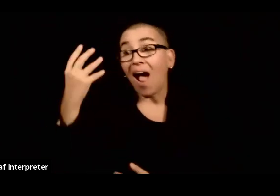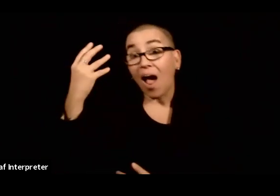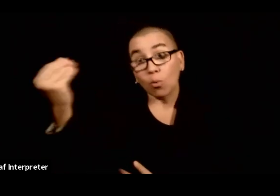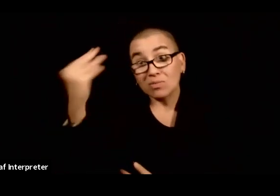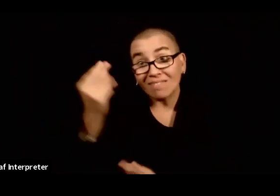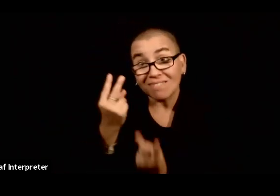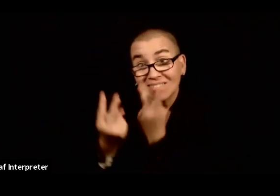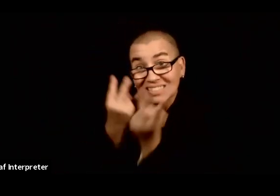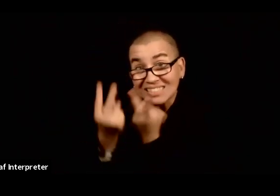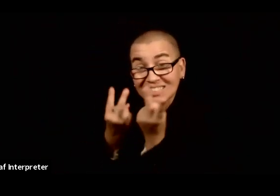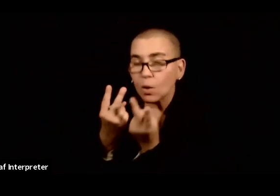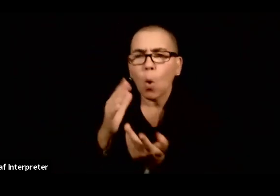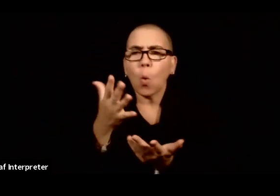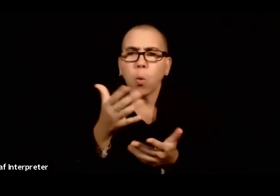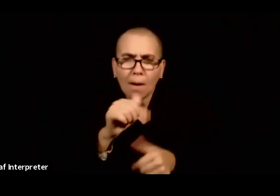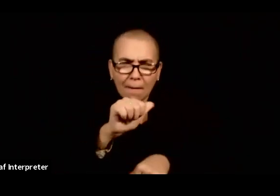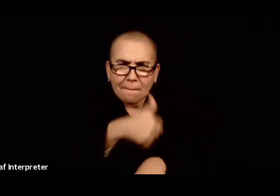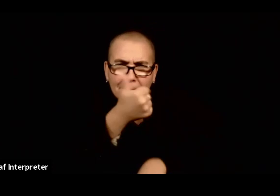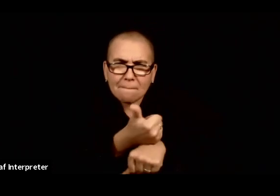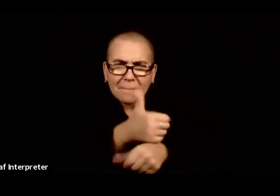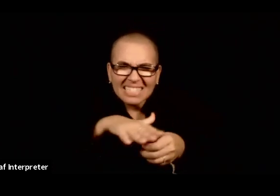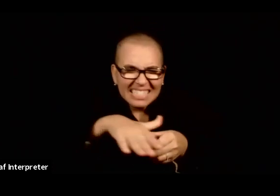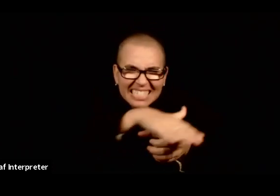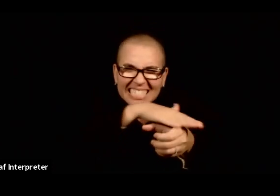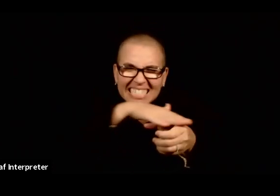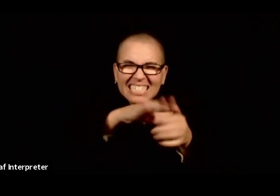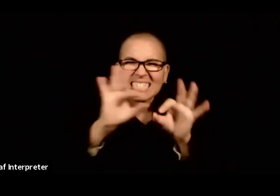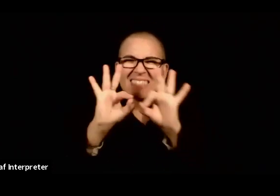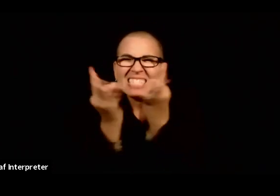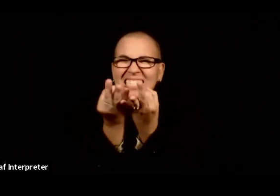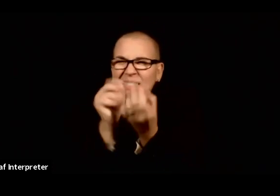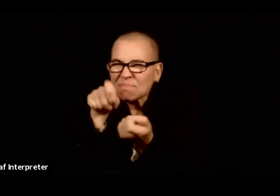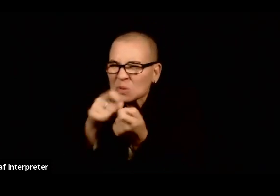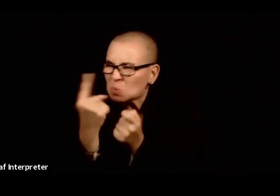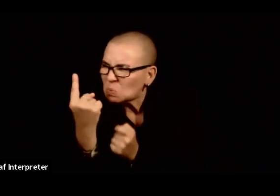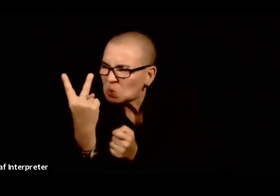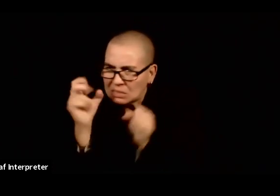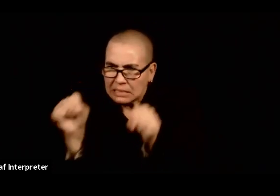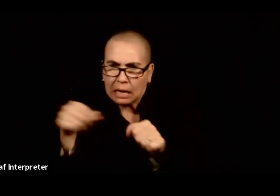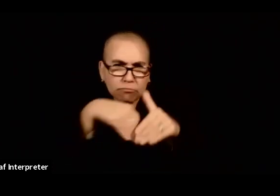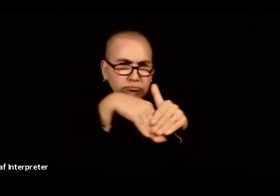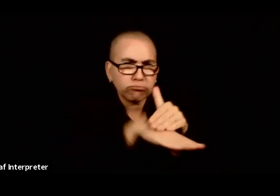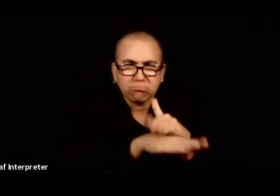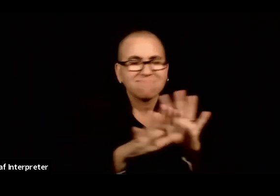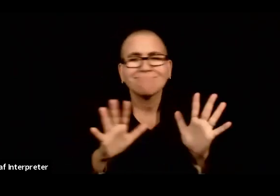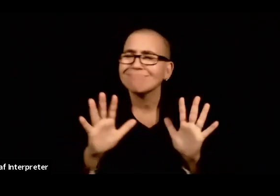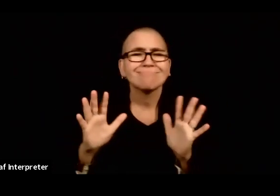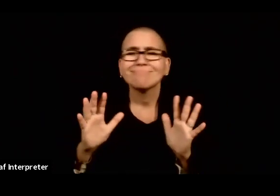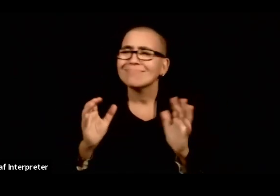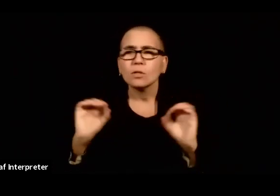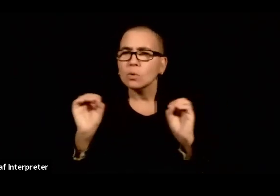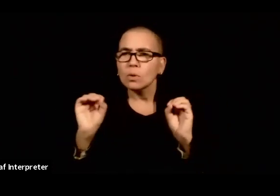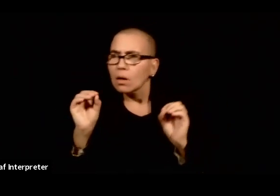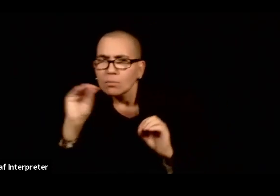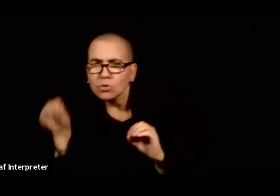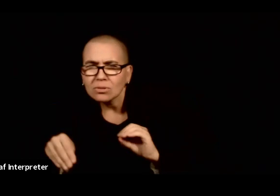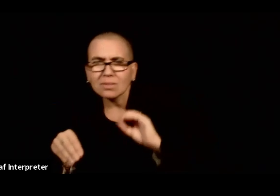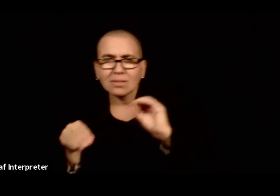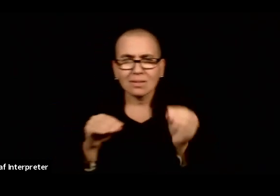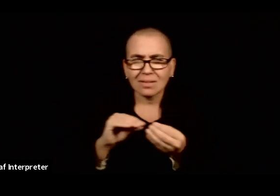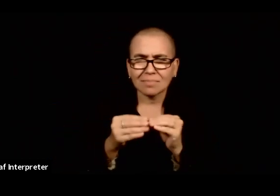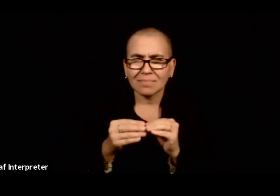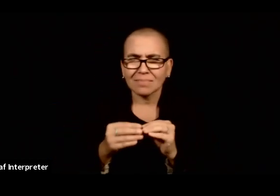any data on that. I'm wondering, Isha, if you have a sense based on the Ombudsman's perspective as to how many